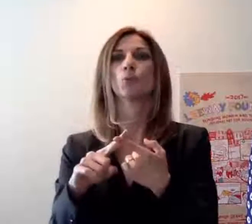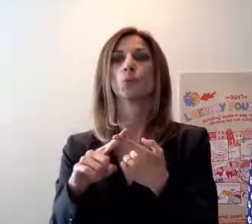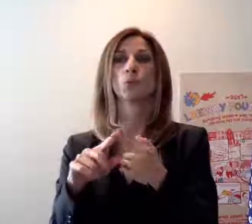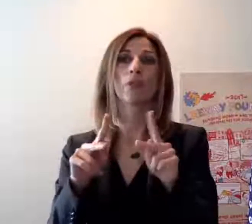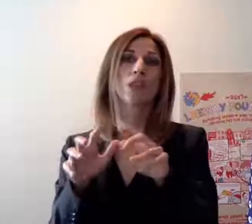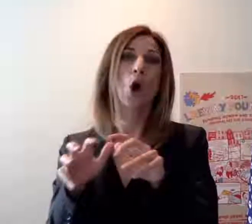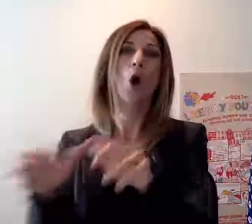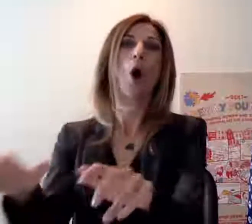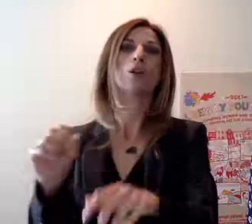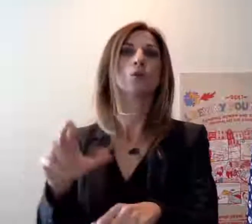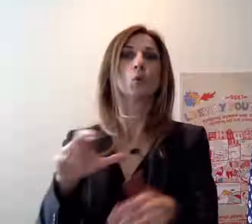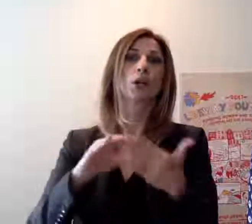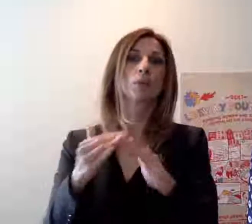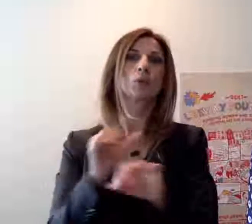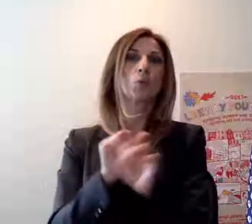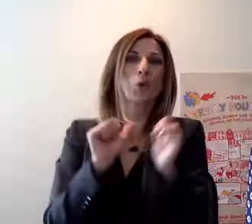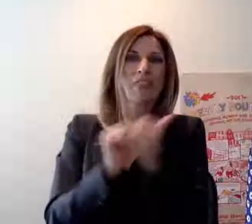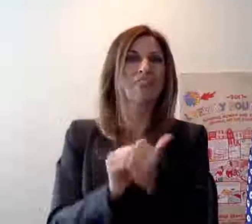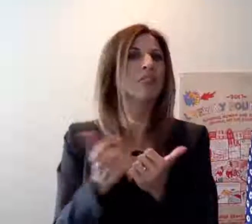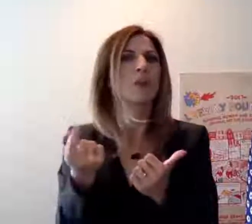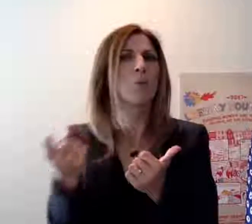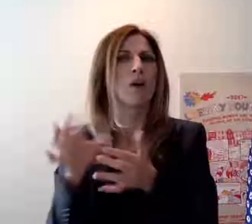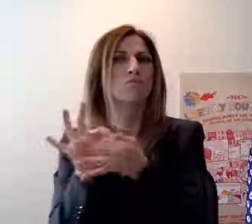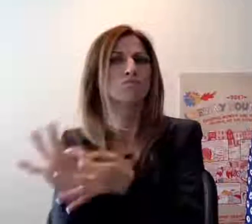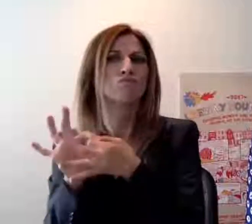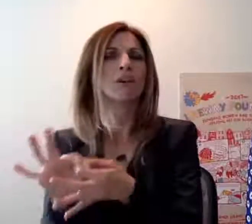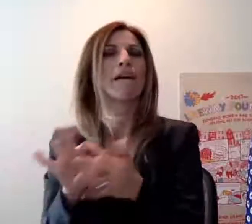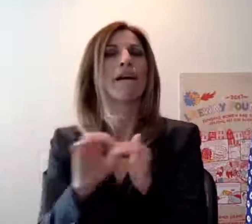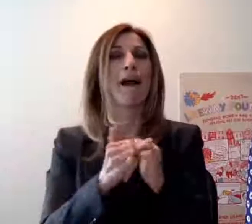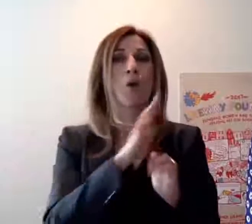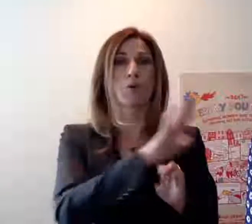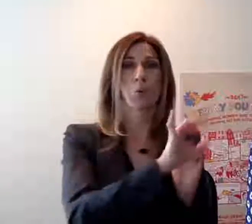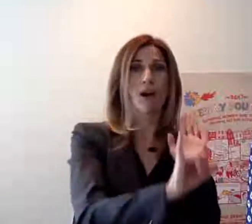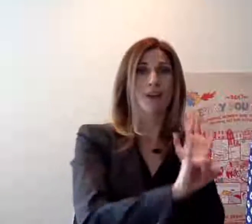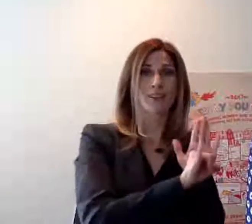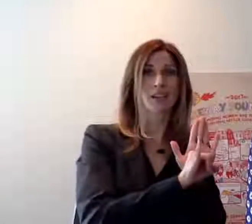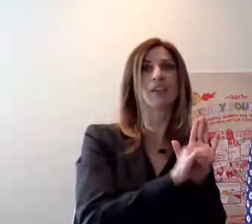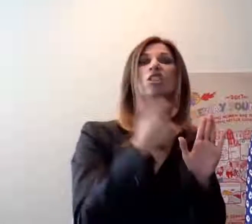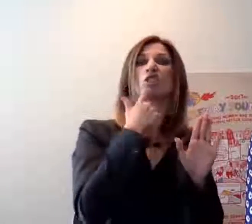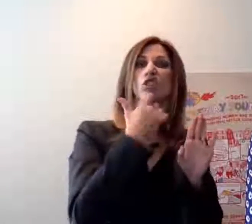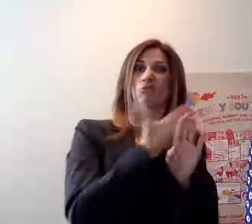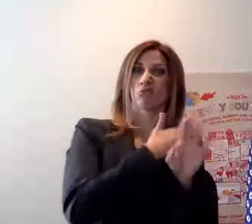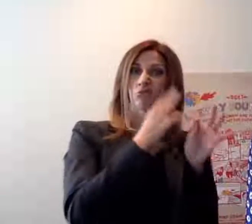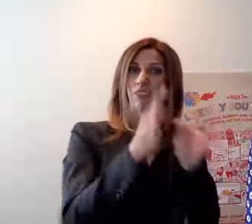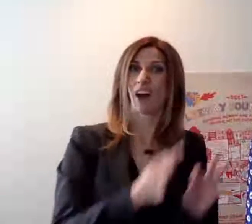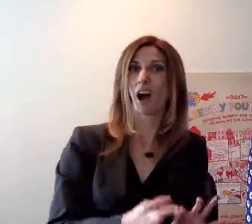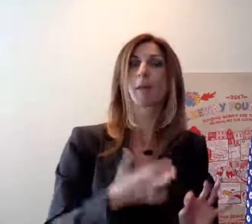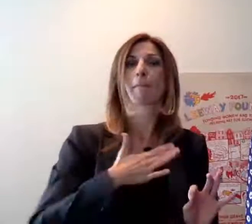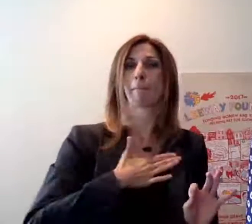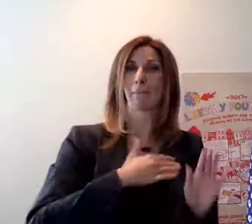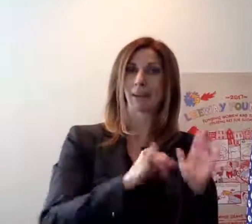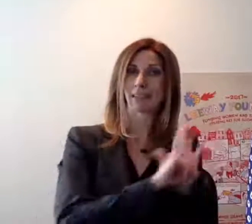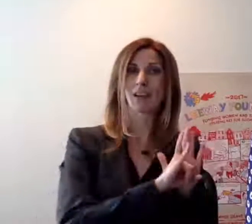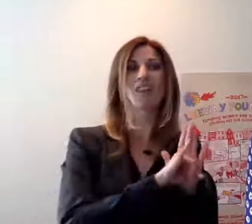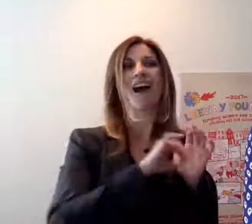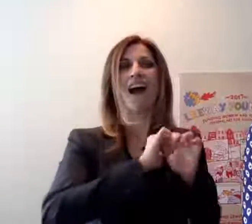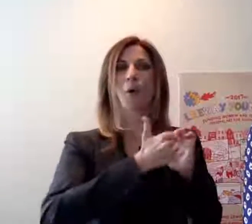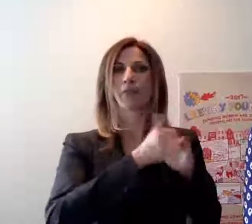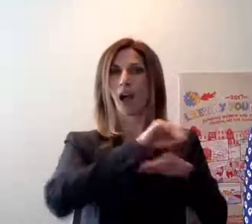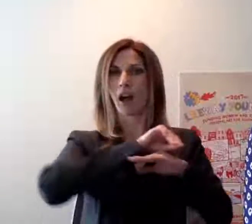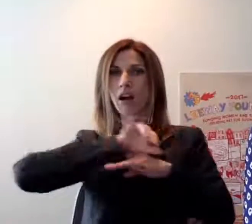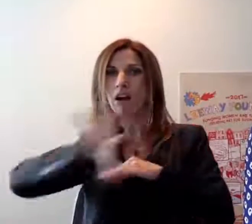or communities that you work with, and how your identity, which you kind of just defined in the previous question, plays a part